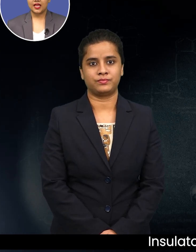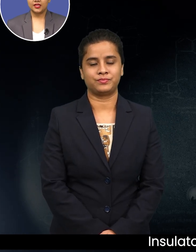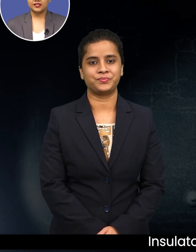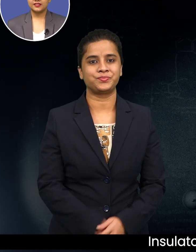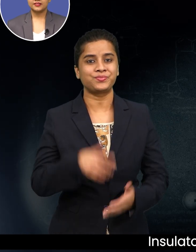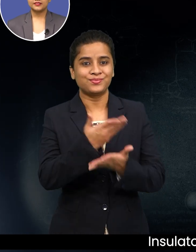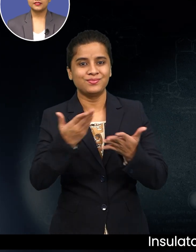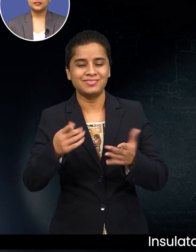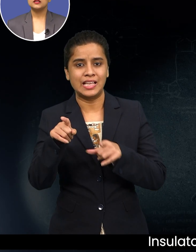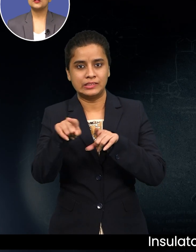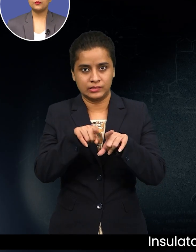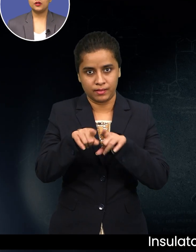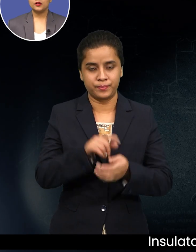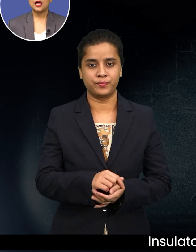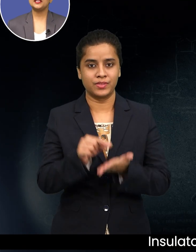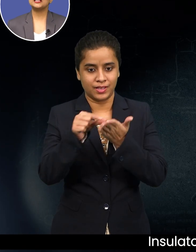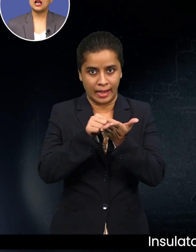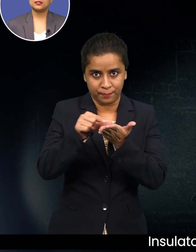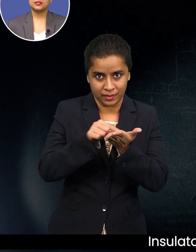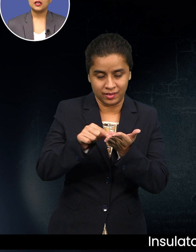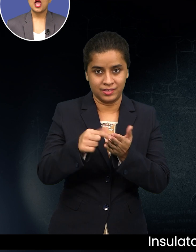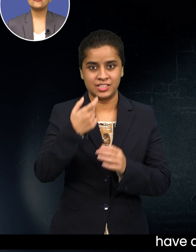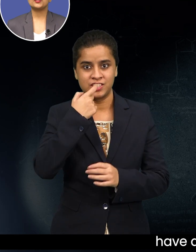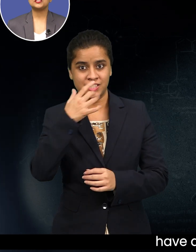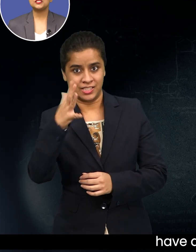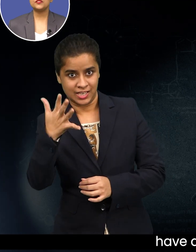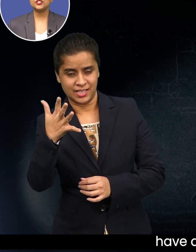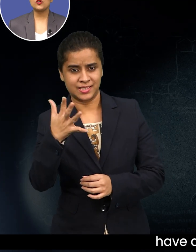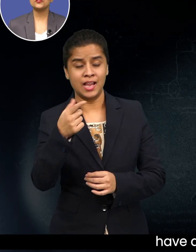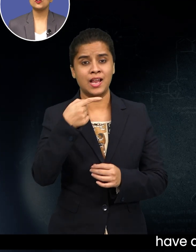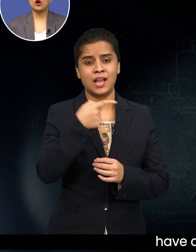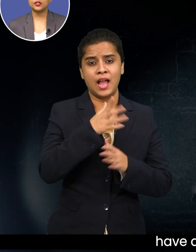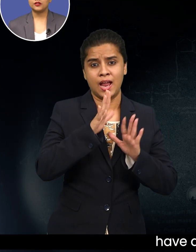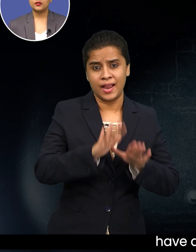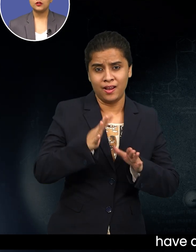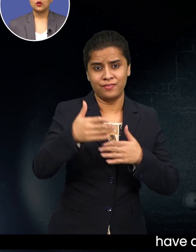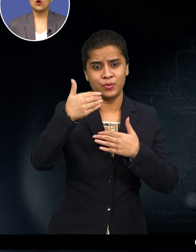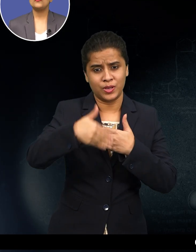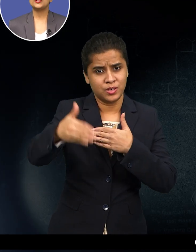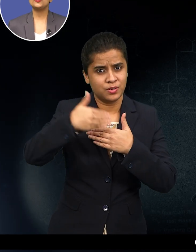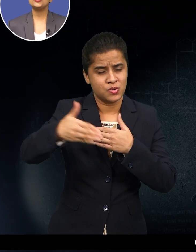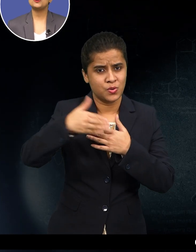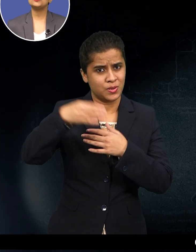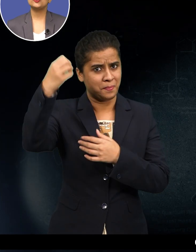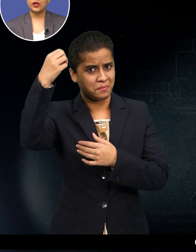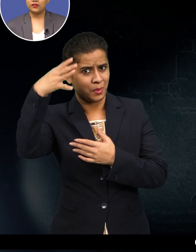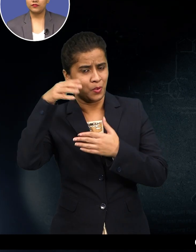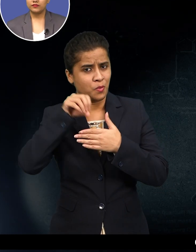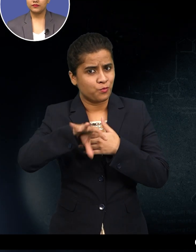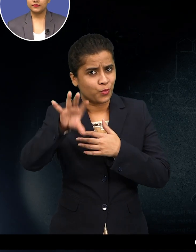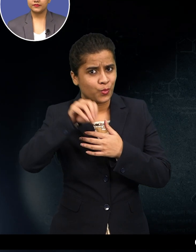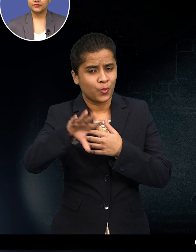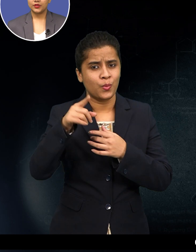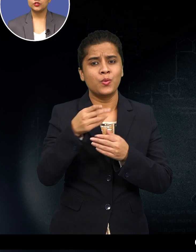Insulators like rubber and glass have a resistivity of the order of 10 to the power